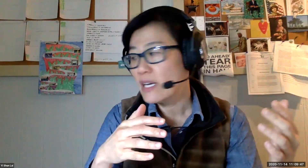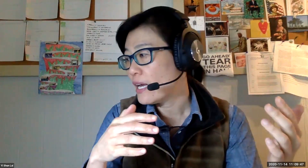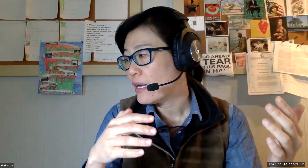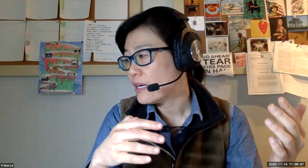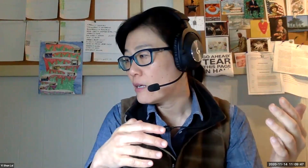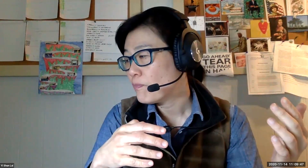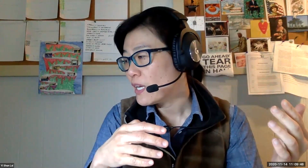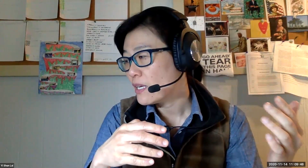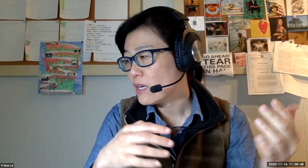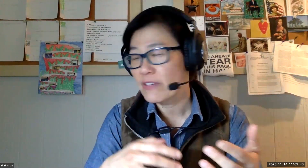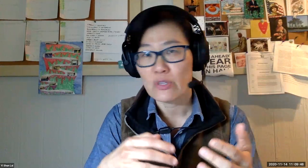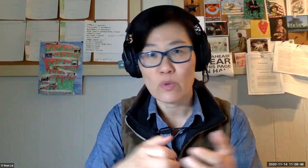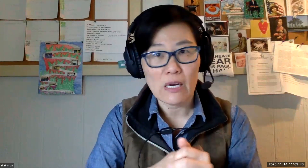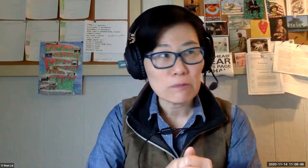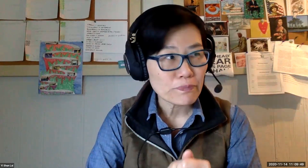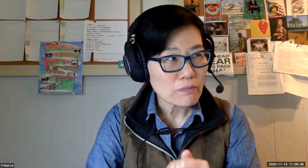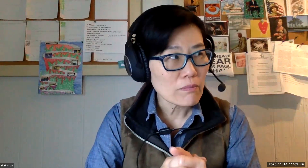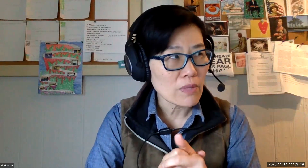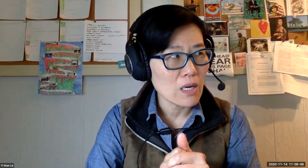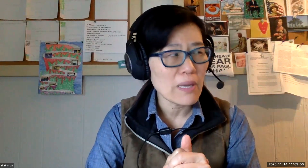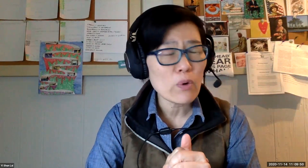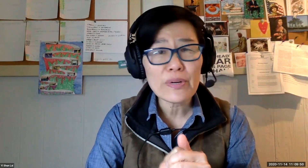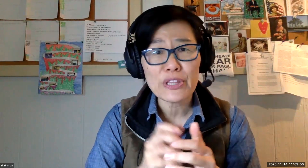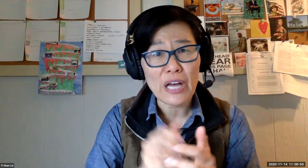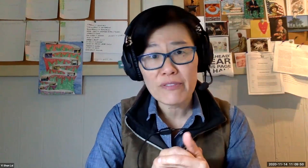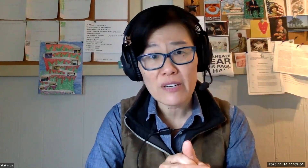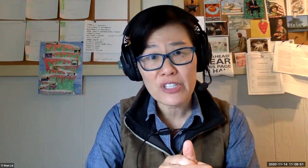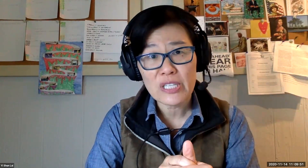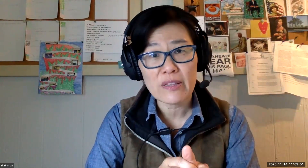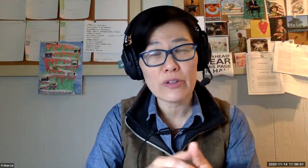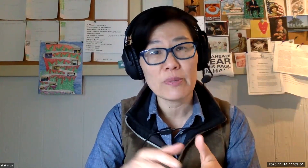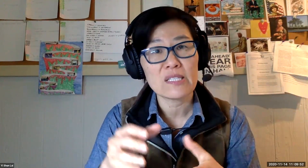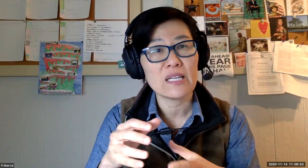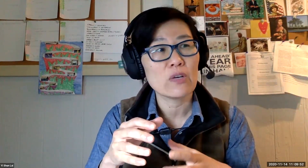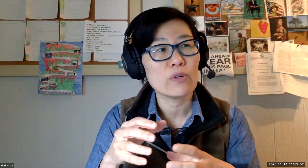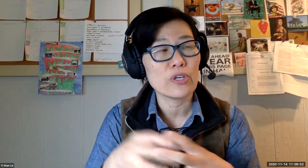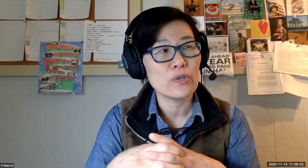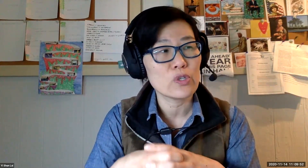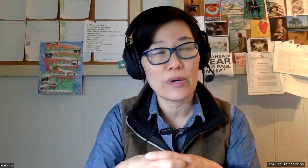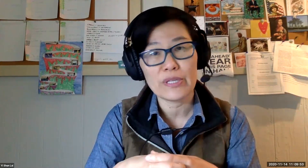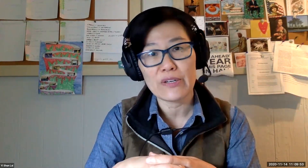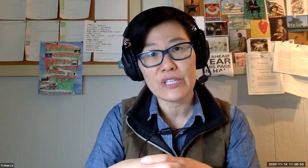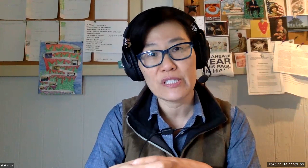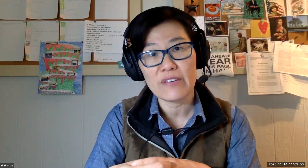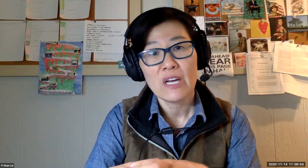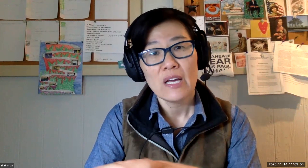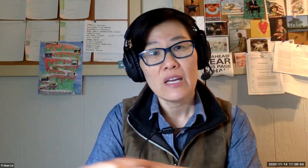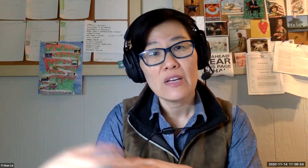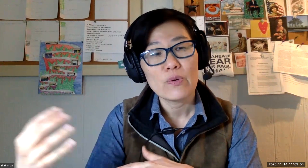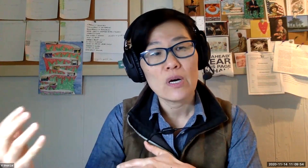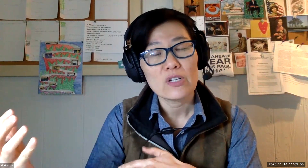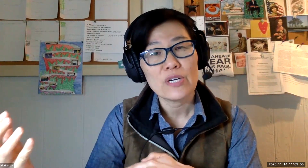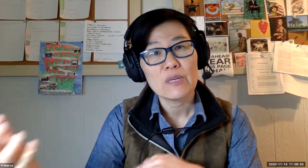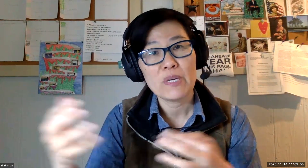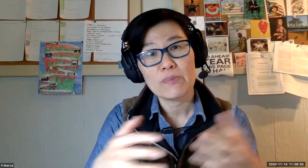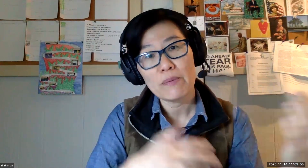and a nonfiction work out. I query a lot of nonfiction. The other places that you will use query letters is if